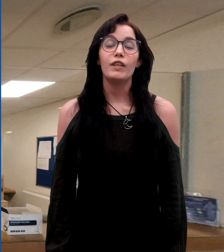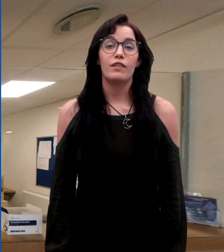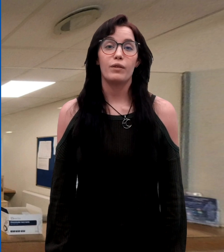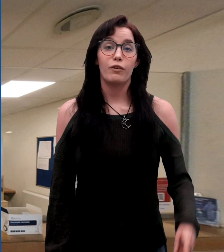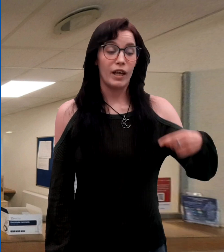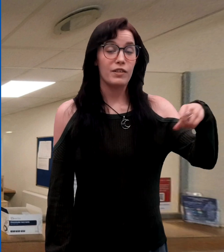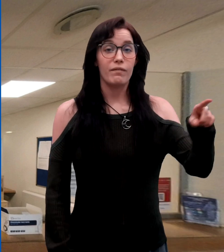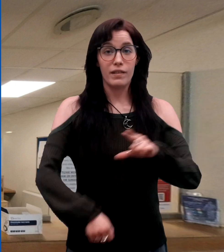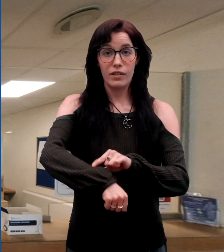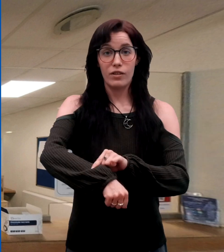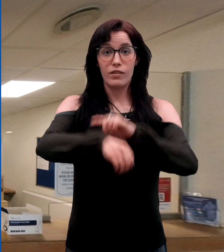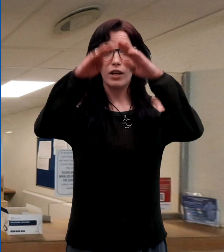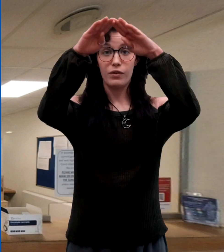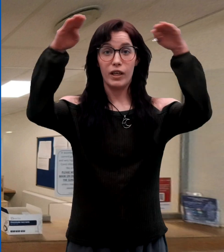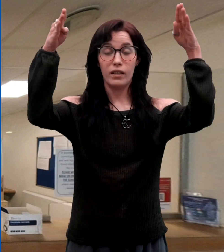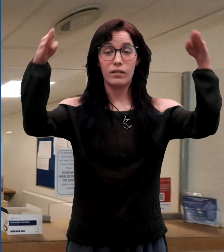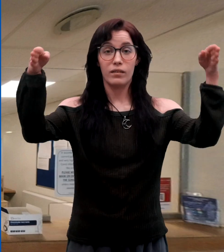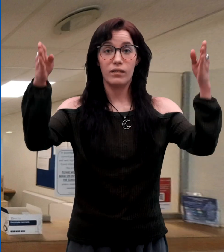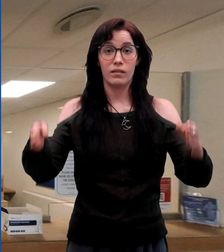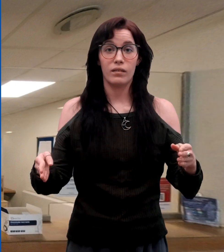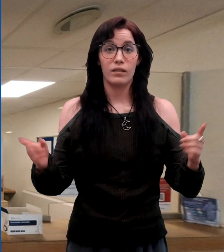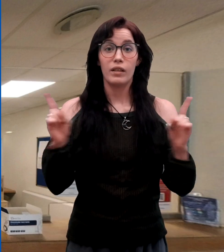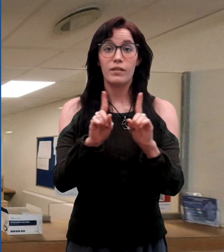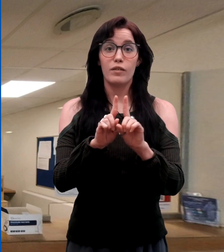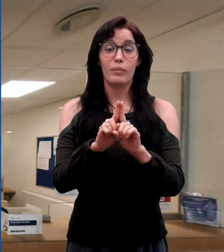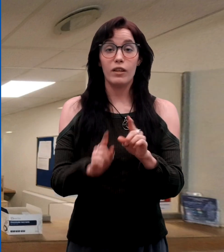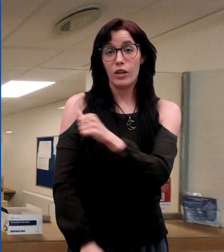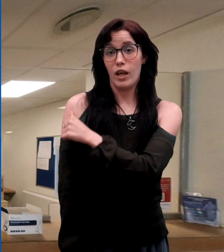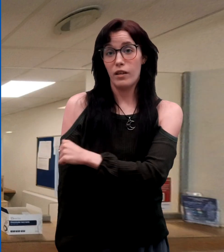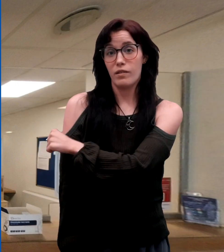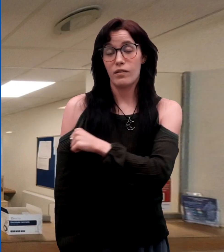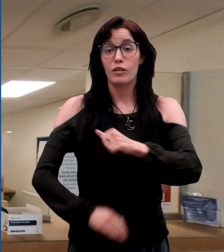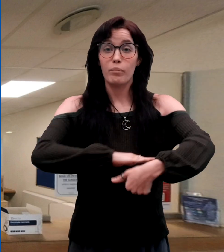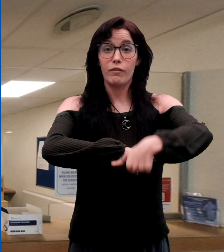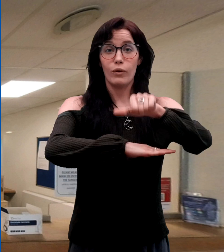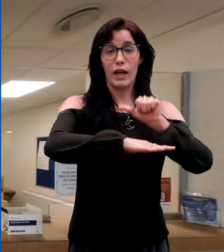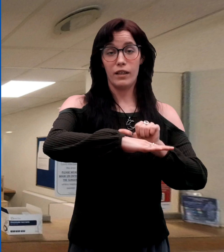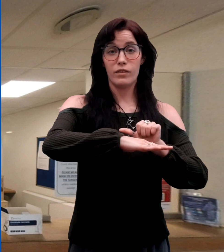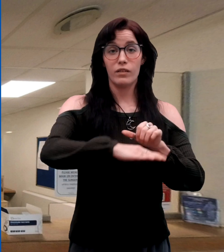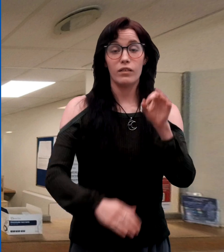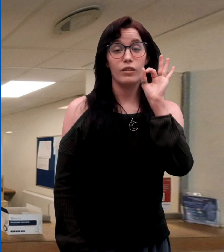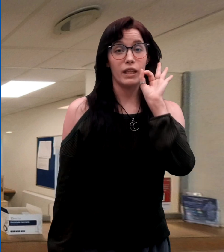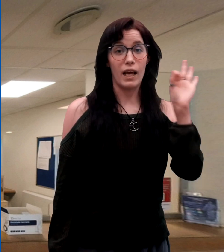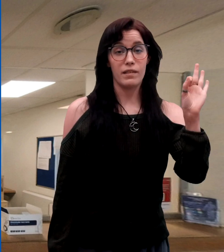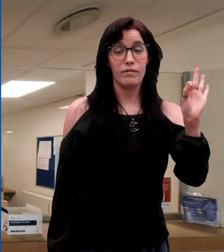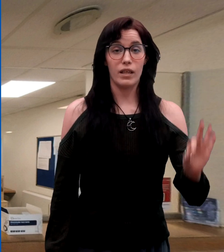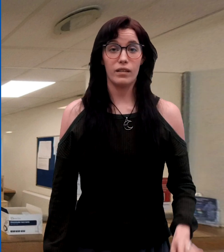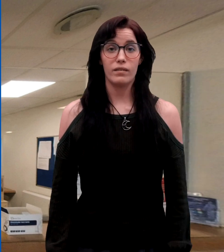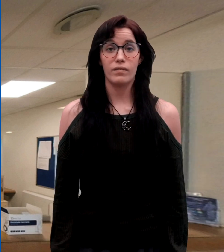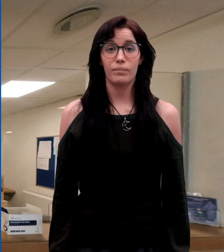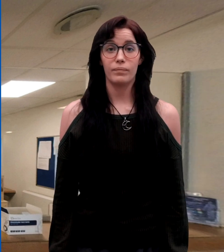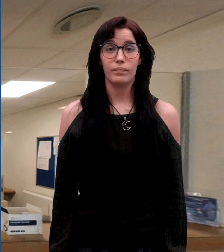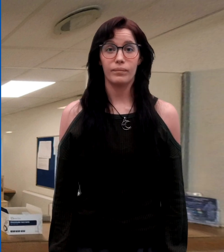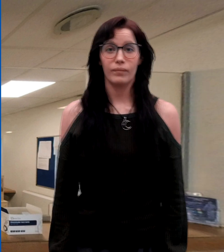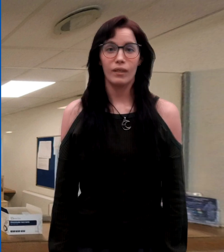If you need to arrange a visit to the surgery to meet the nurse beforehand, you can ask for